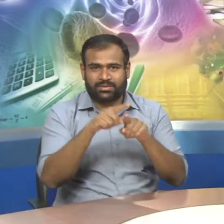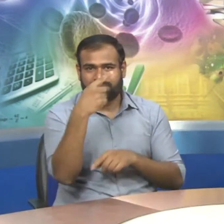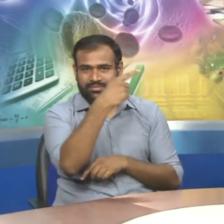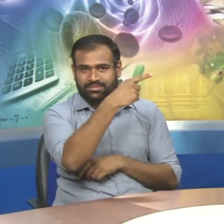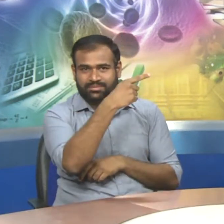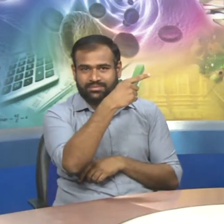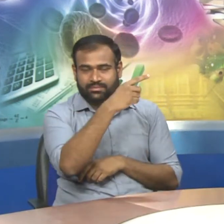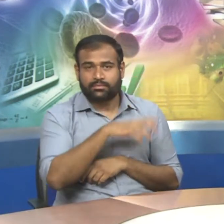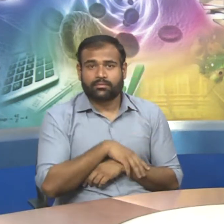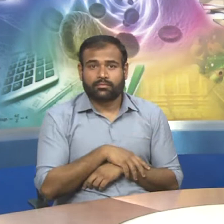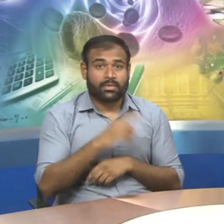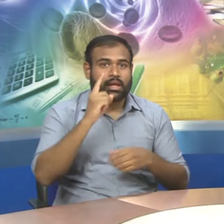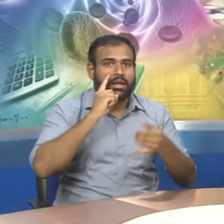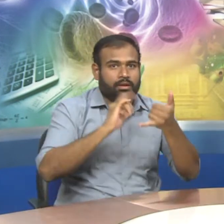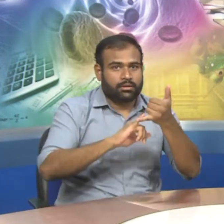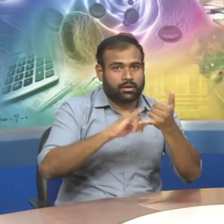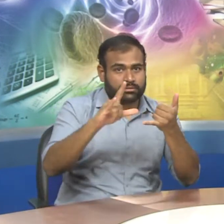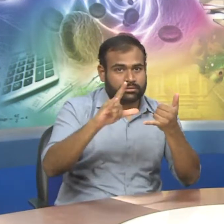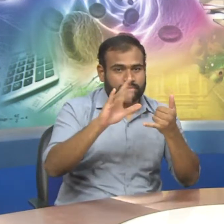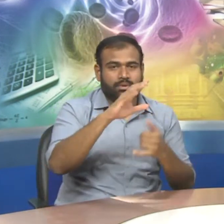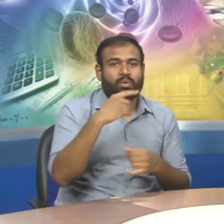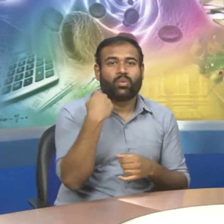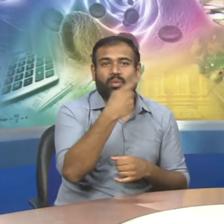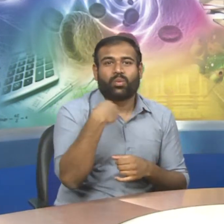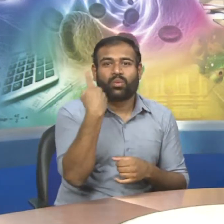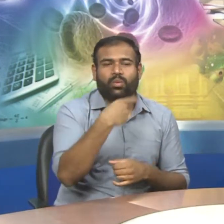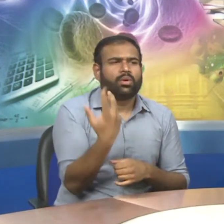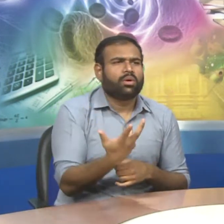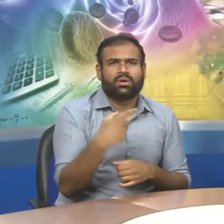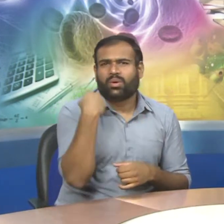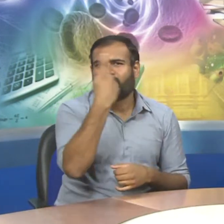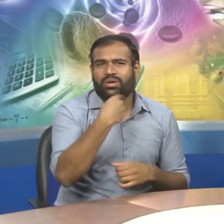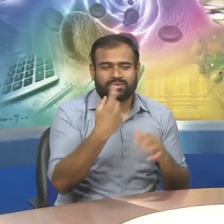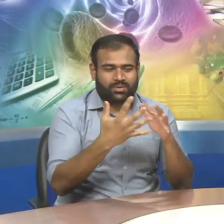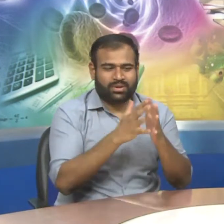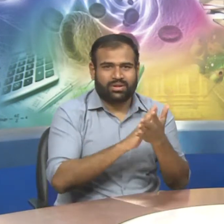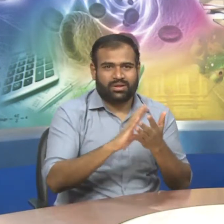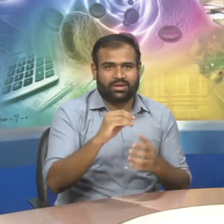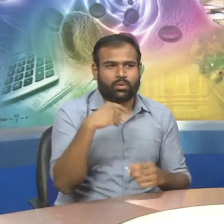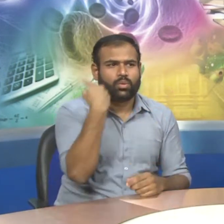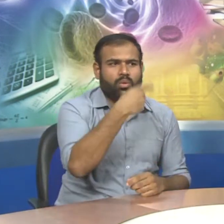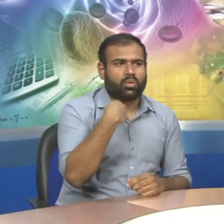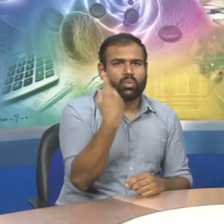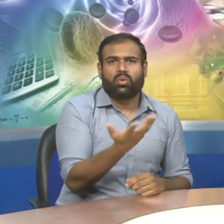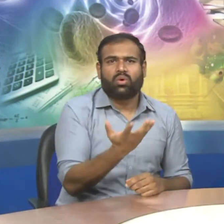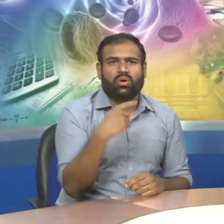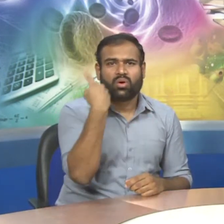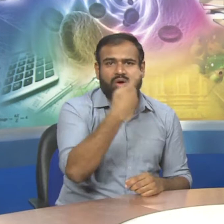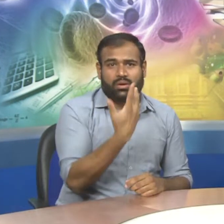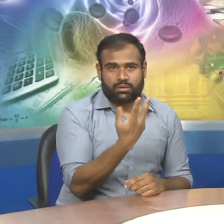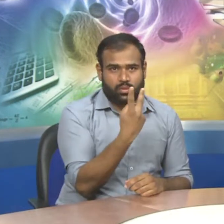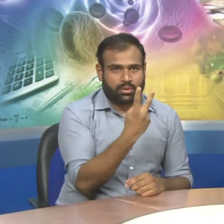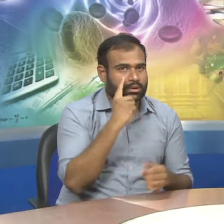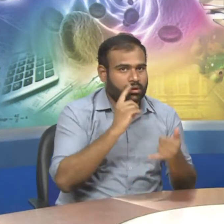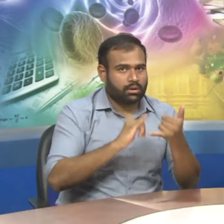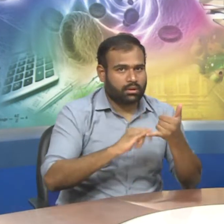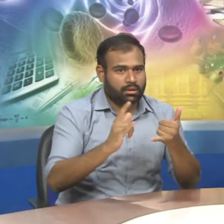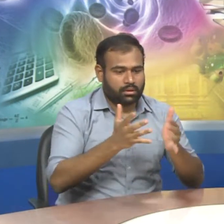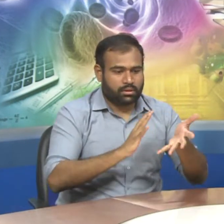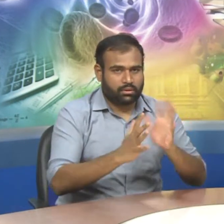You can see the screen. In American Sign Language, you know, this means who. But in